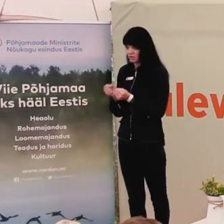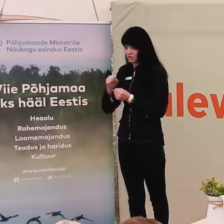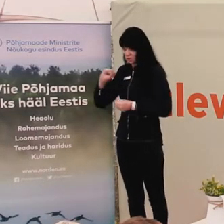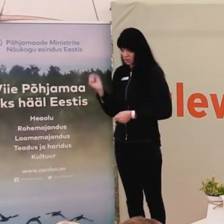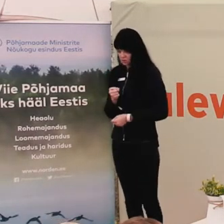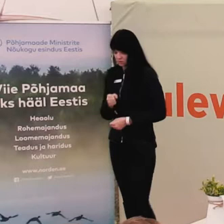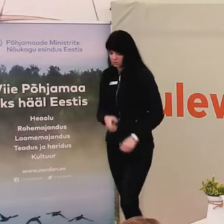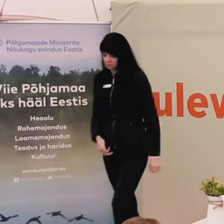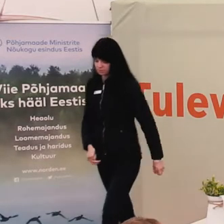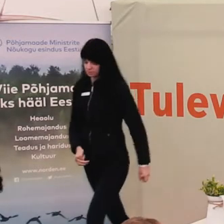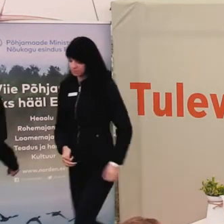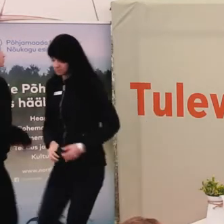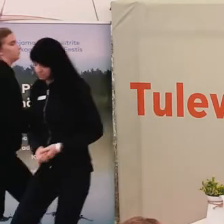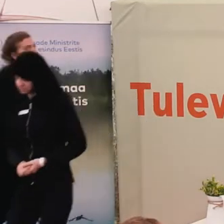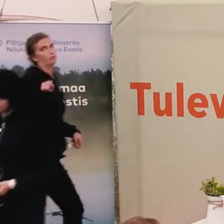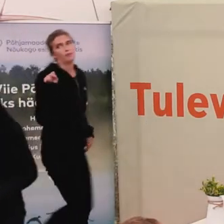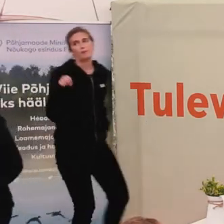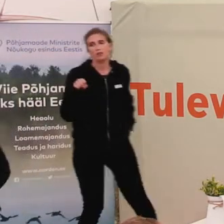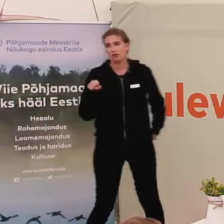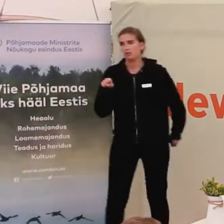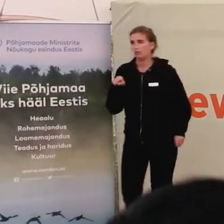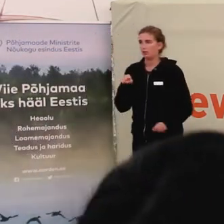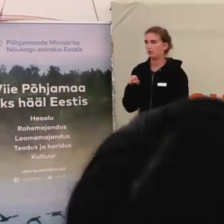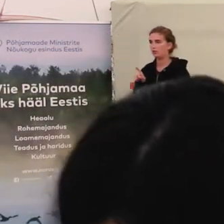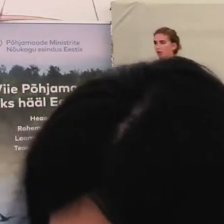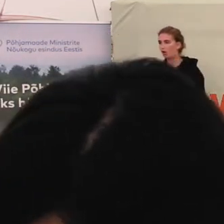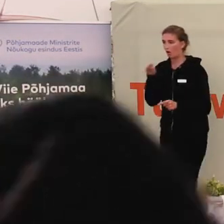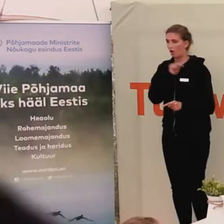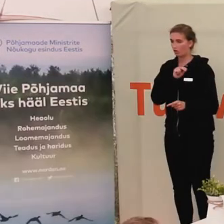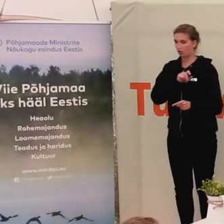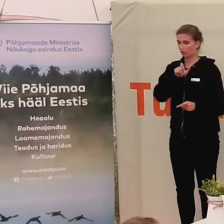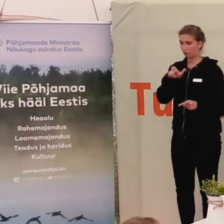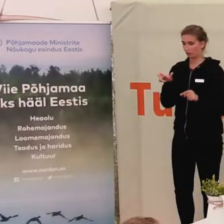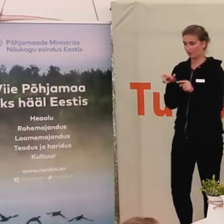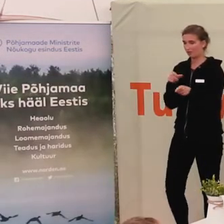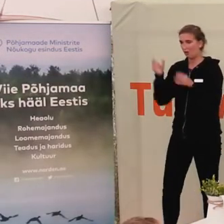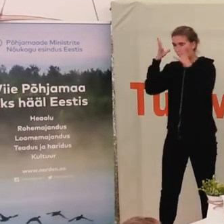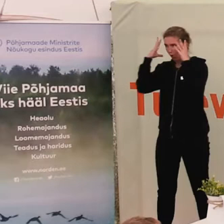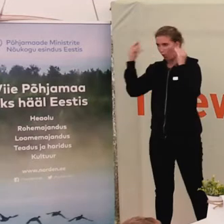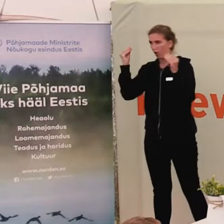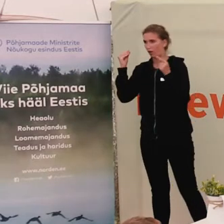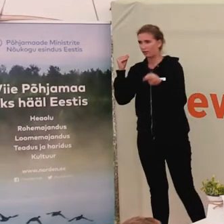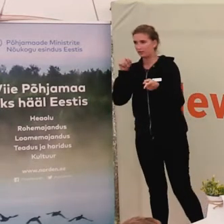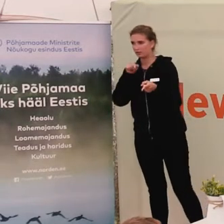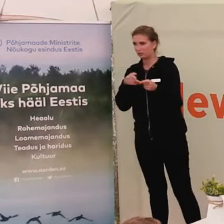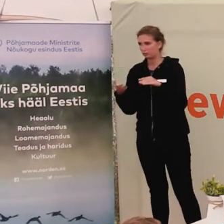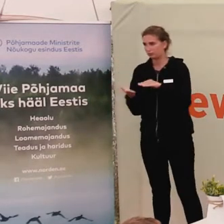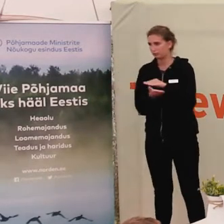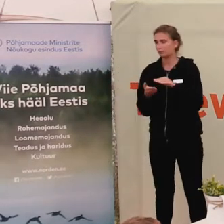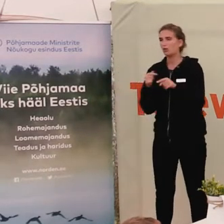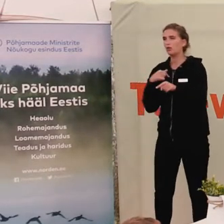sure. That's for sure. But I think for the consumer point of view, in Holland there is a bit unorthodox foundation which is